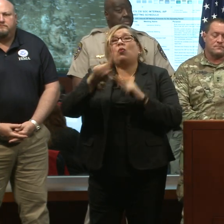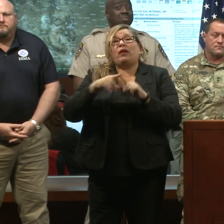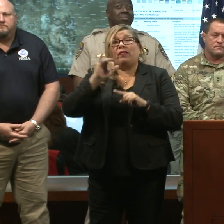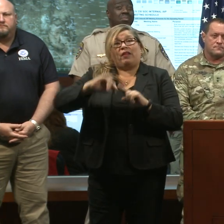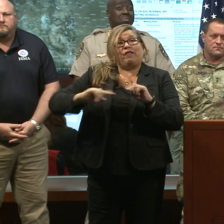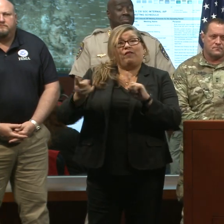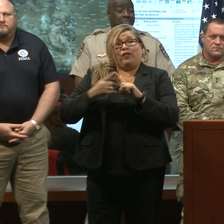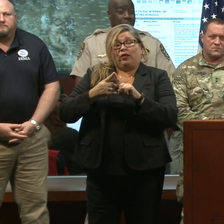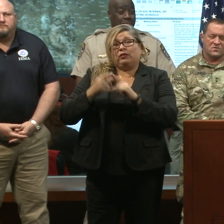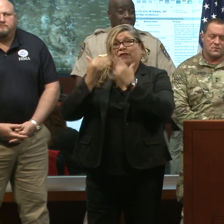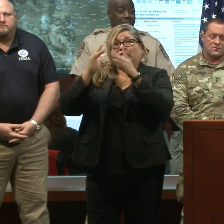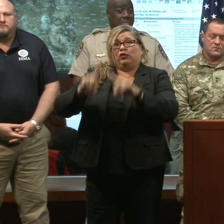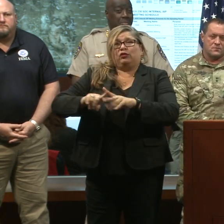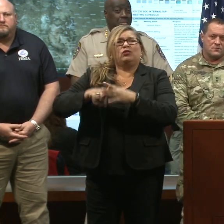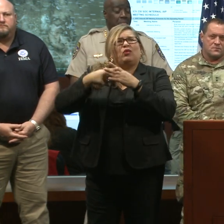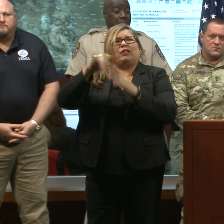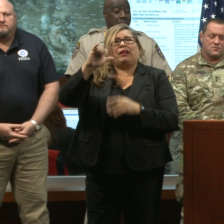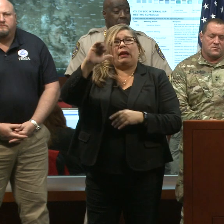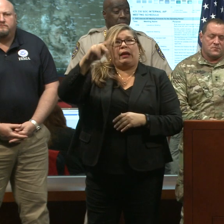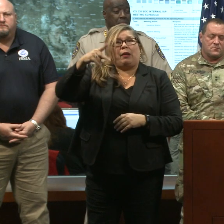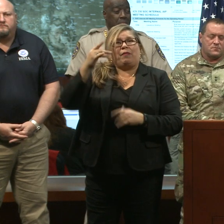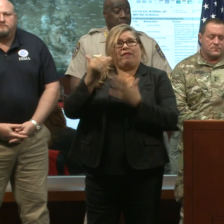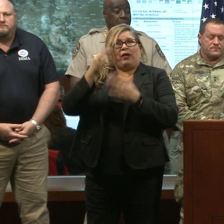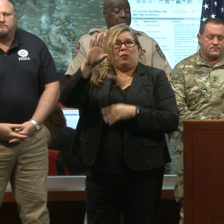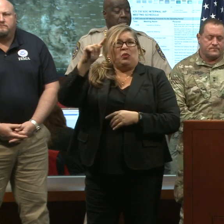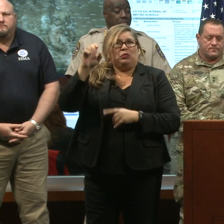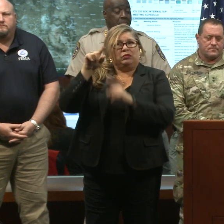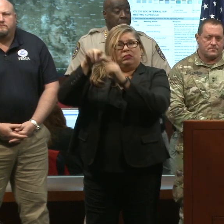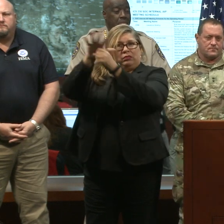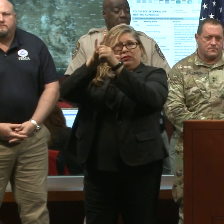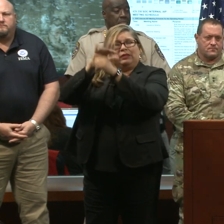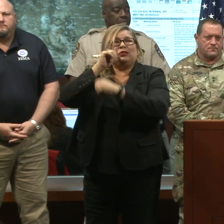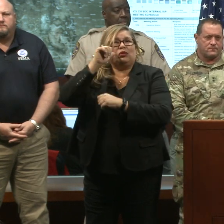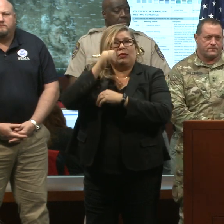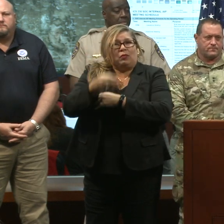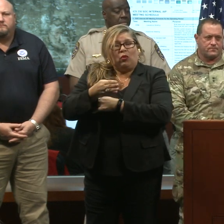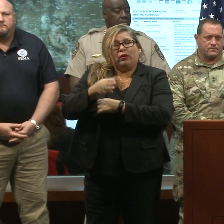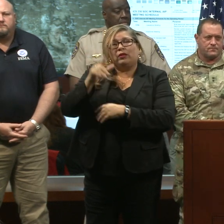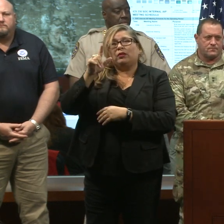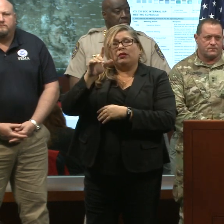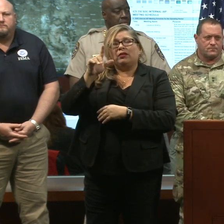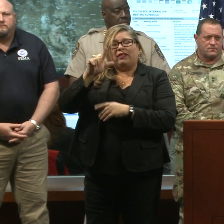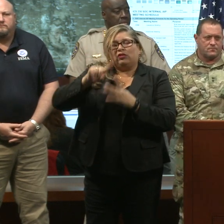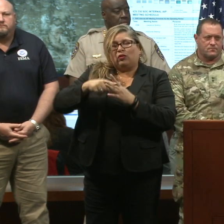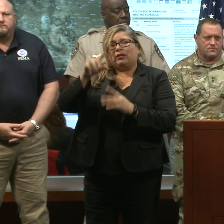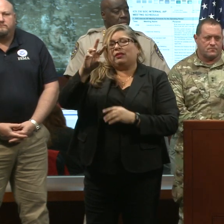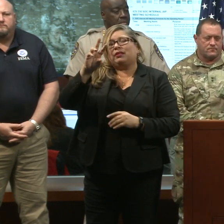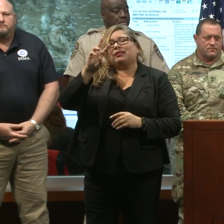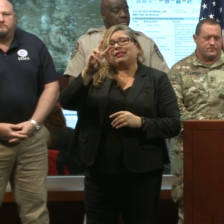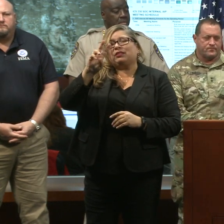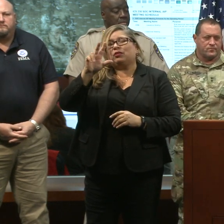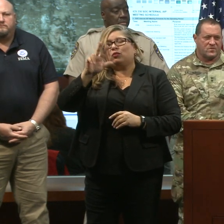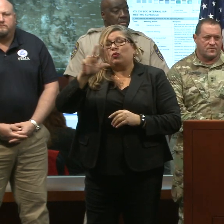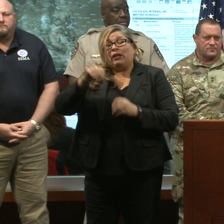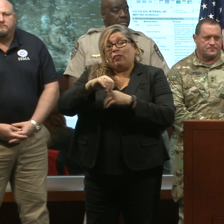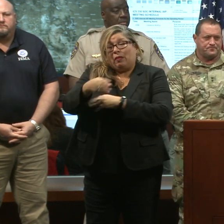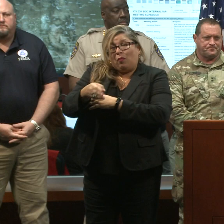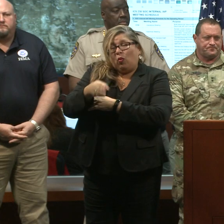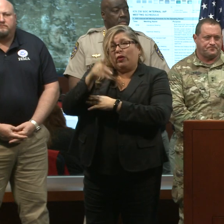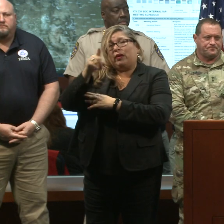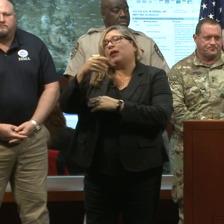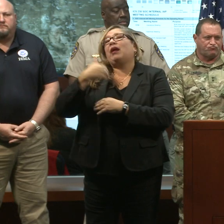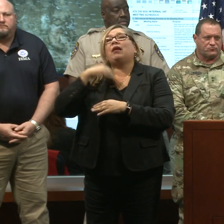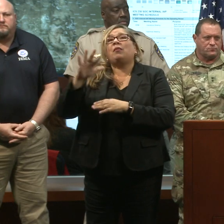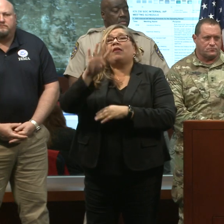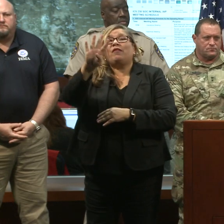when the Camp Fire started yesterday morning, just over 24 hours ago at 6:33 in the morning, it was immediately met with over